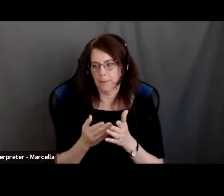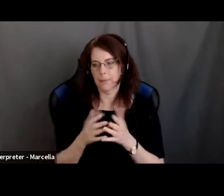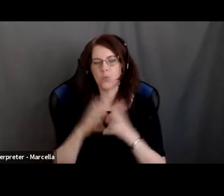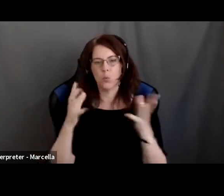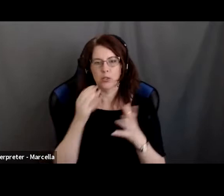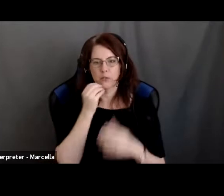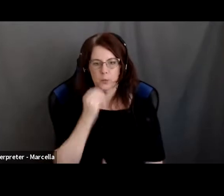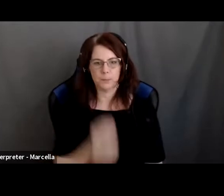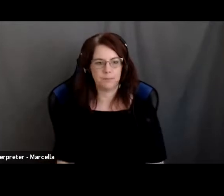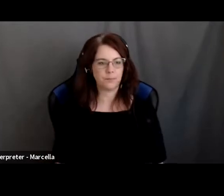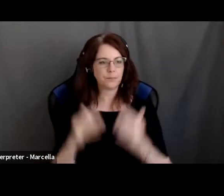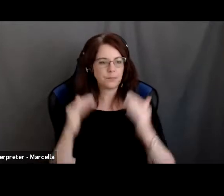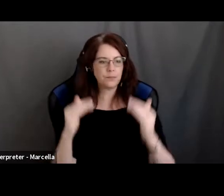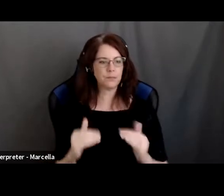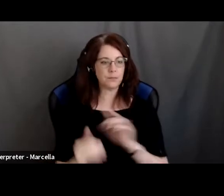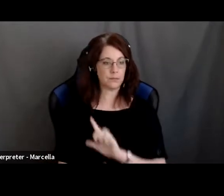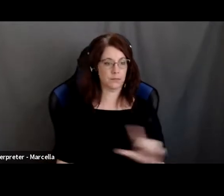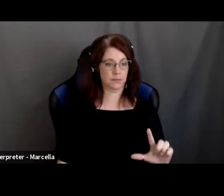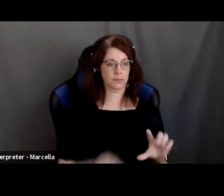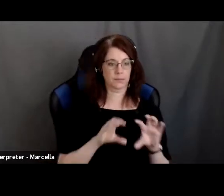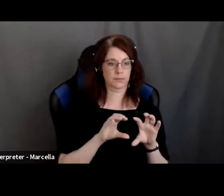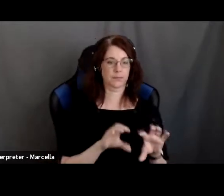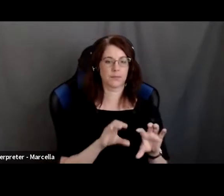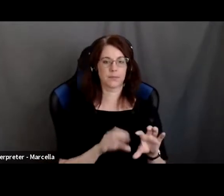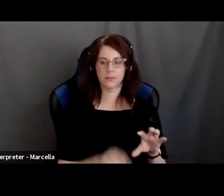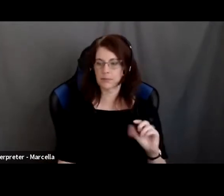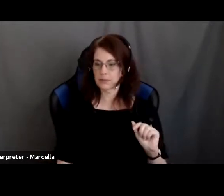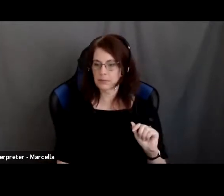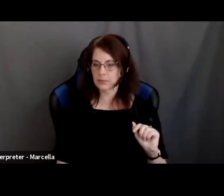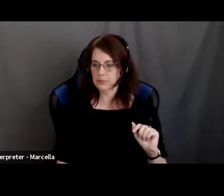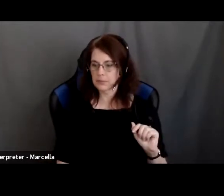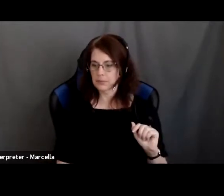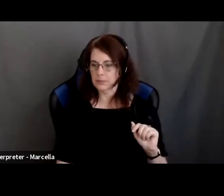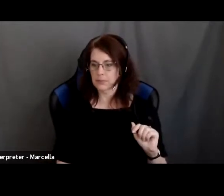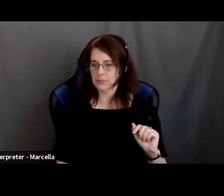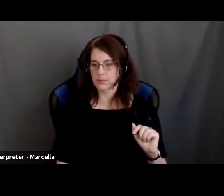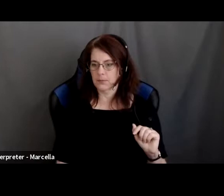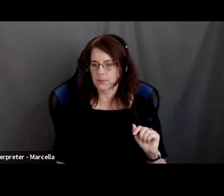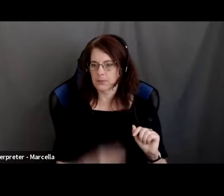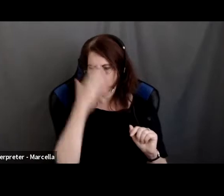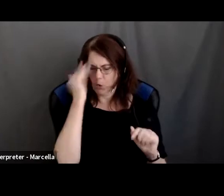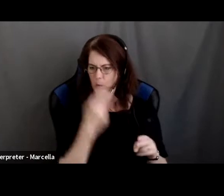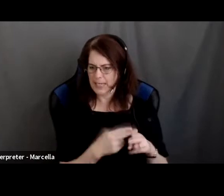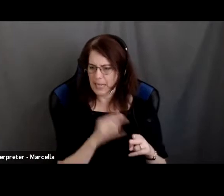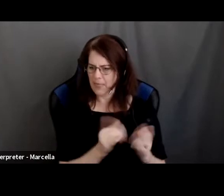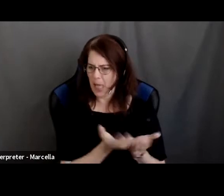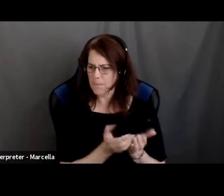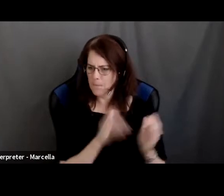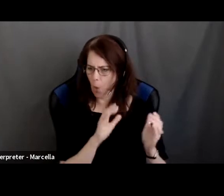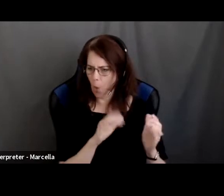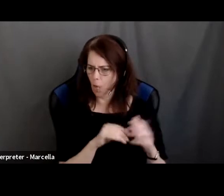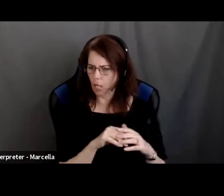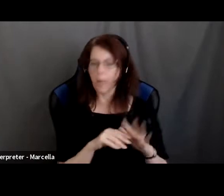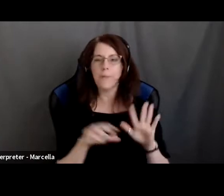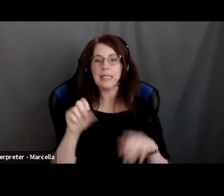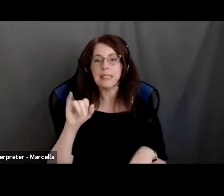food. In the lower left-hand corner, we have I actually forgot what the name of this bowl is, but it's a